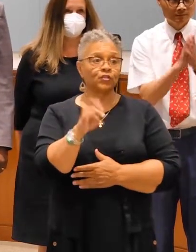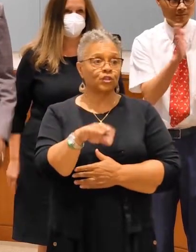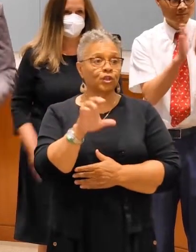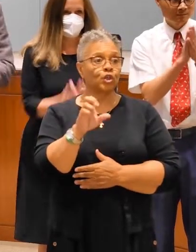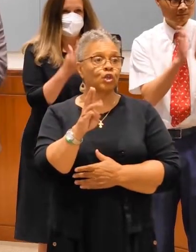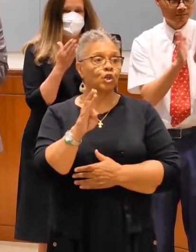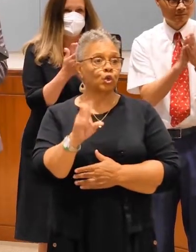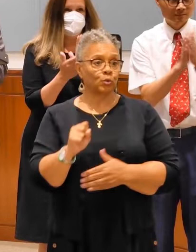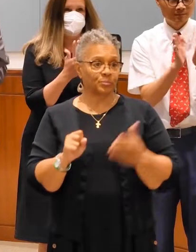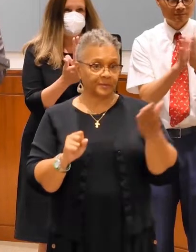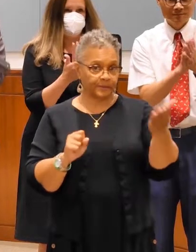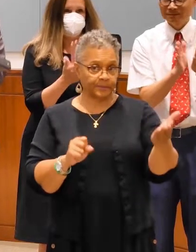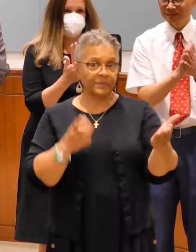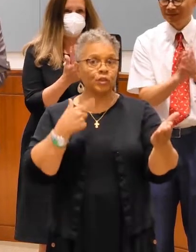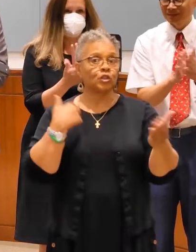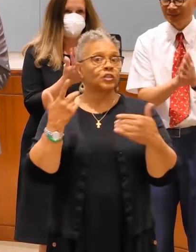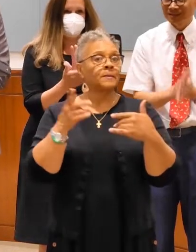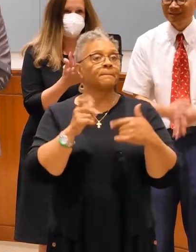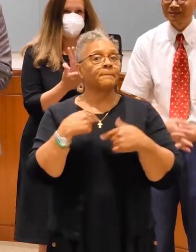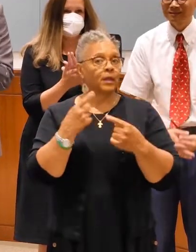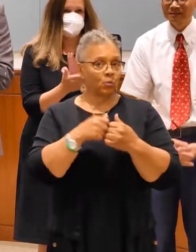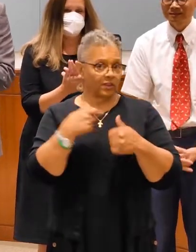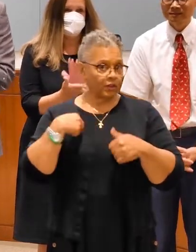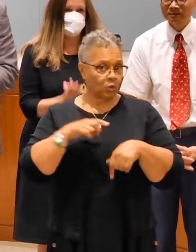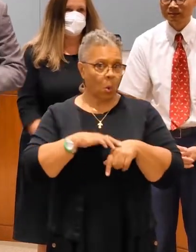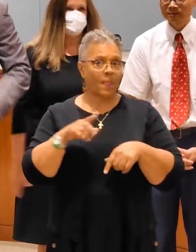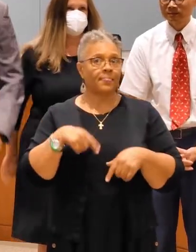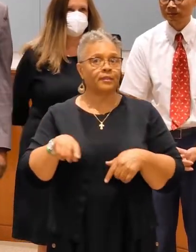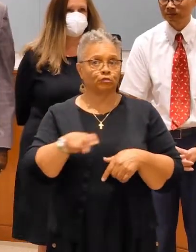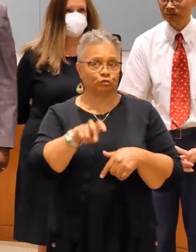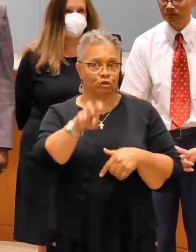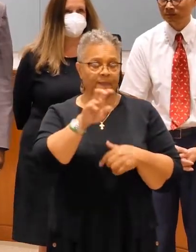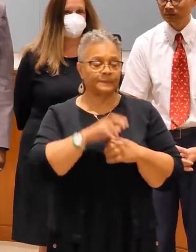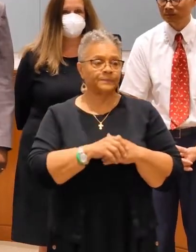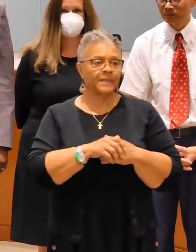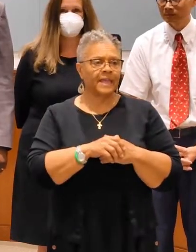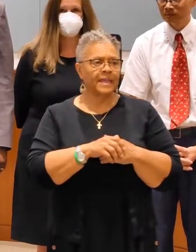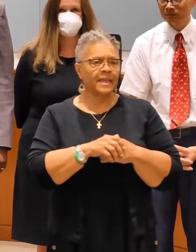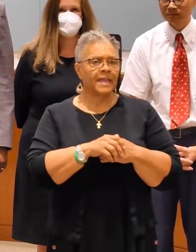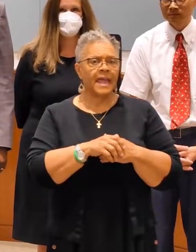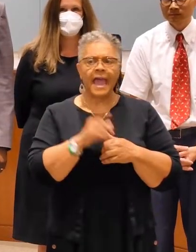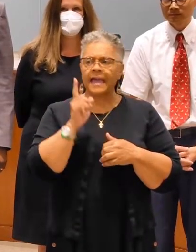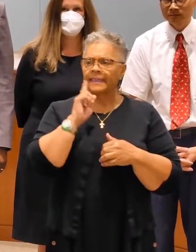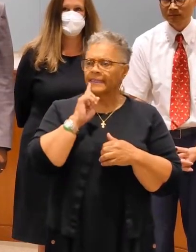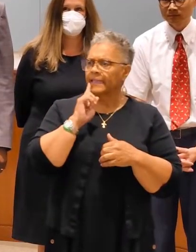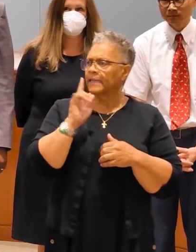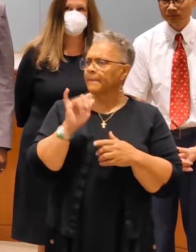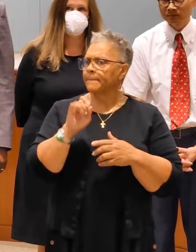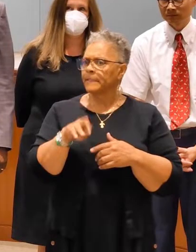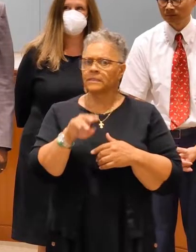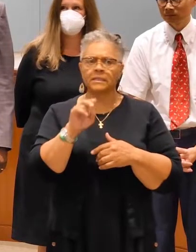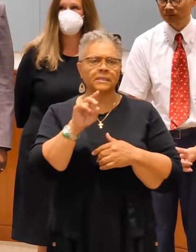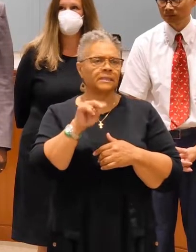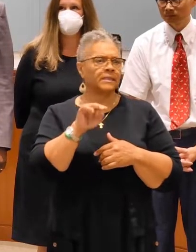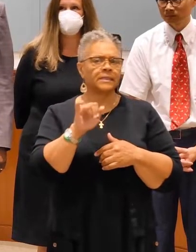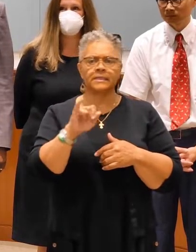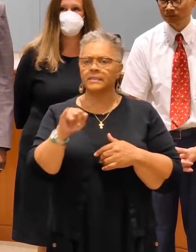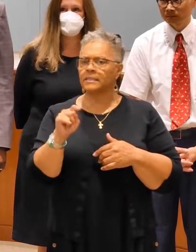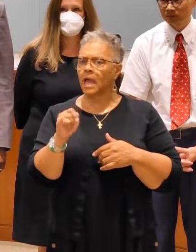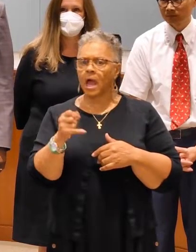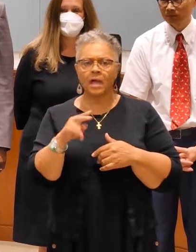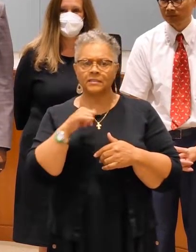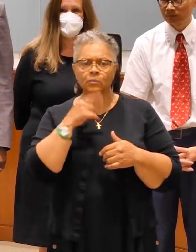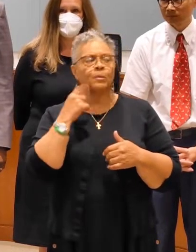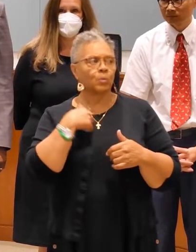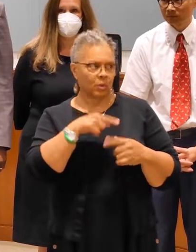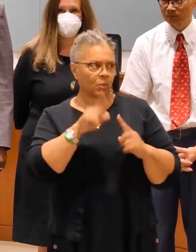Coombs. Kirsten, who's been with us on this journey. I believe Sabina Taj was supposed to be here, but I don't see her. We'll acknowledge her